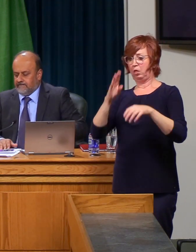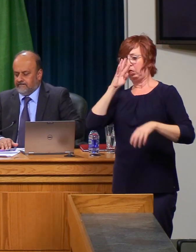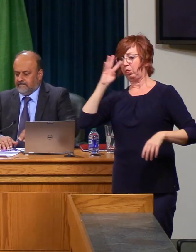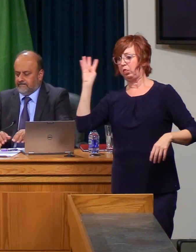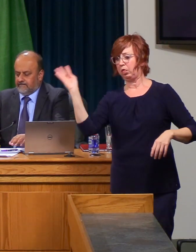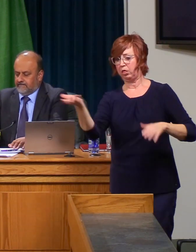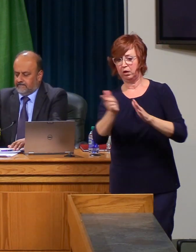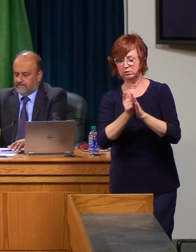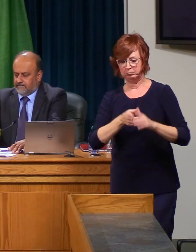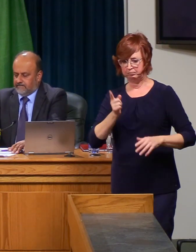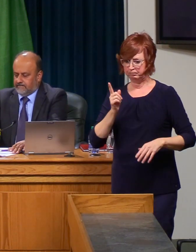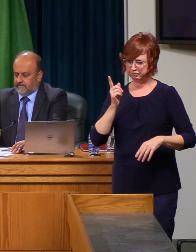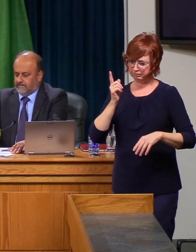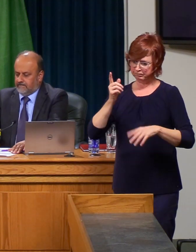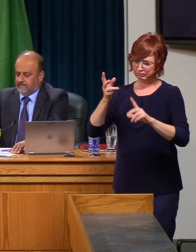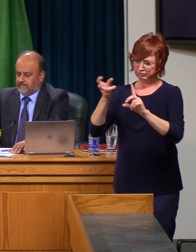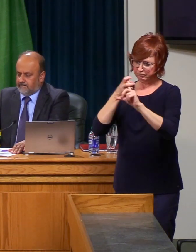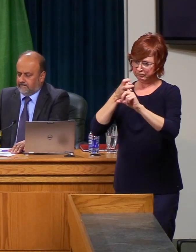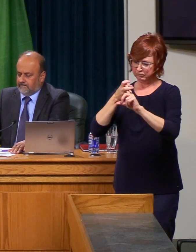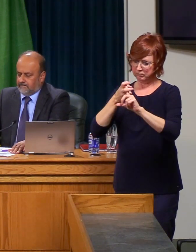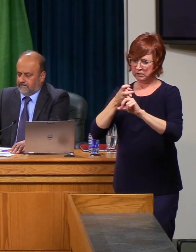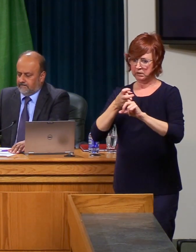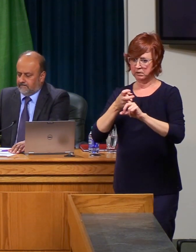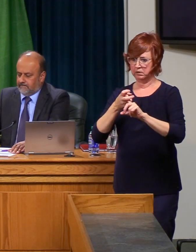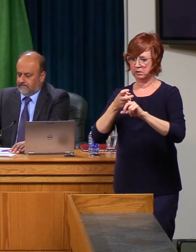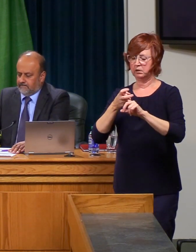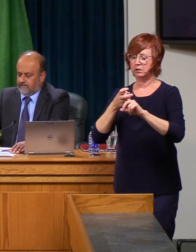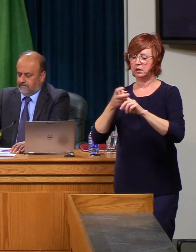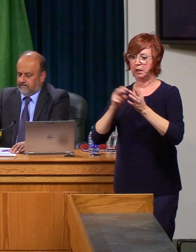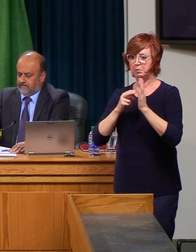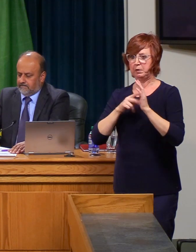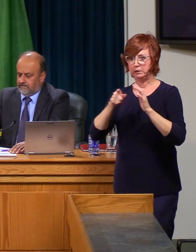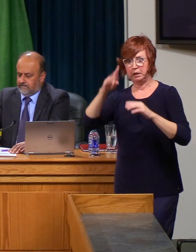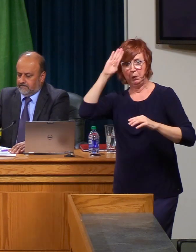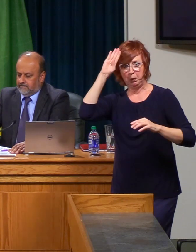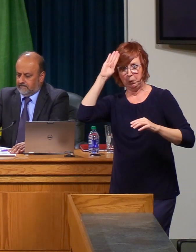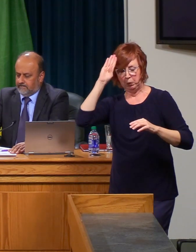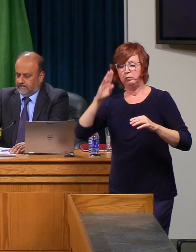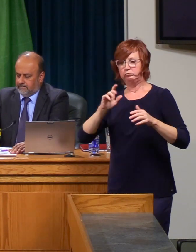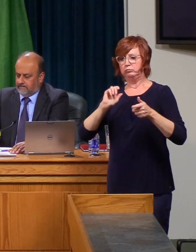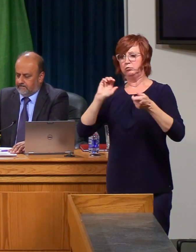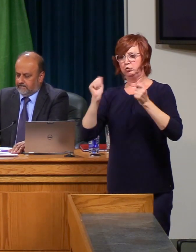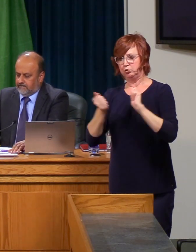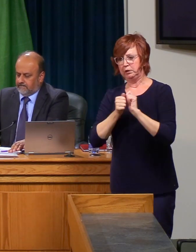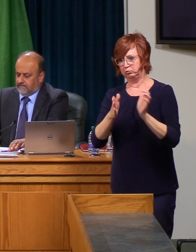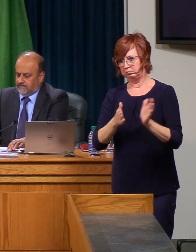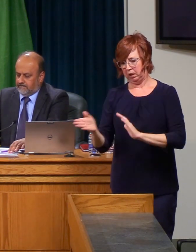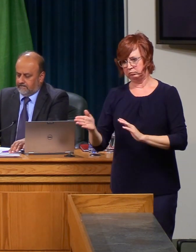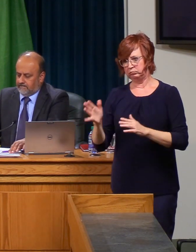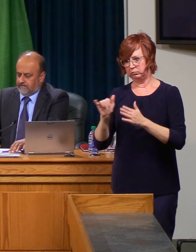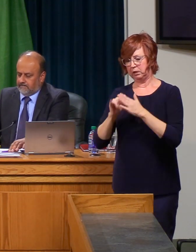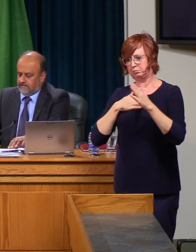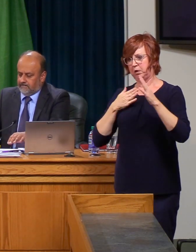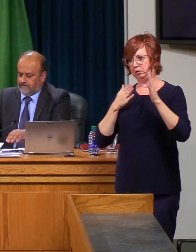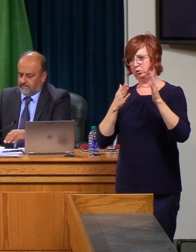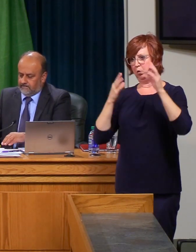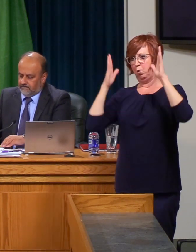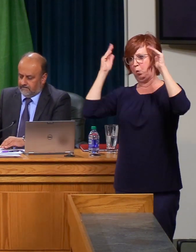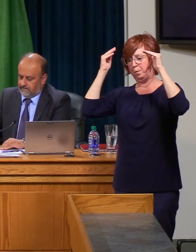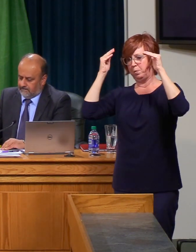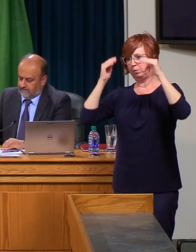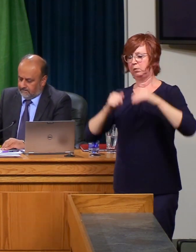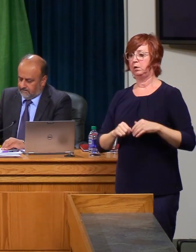into compliance. The goal here is full compliance with the orders that Dr. Shahab has recommended and now that we have put into